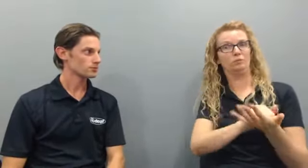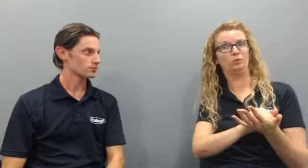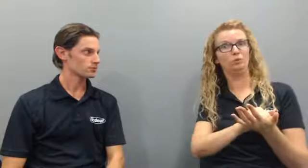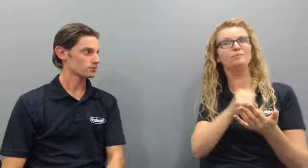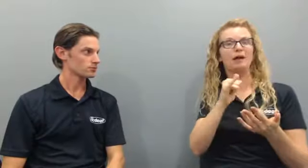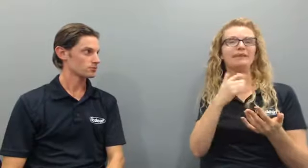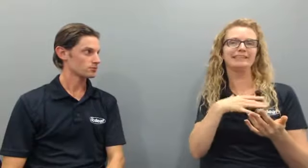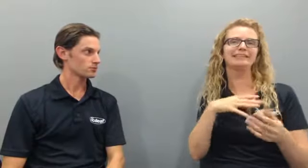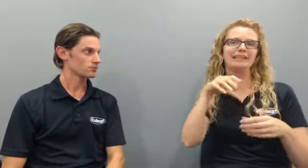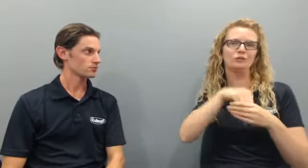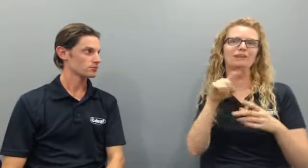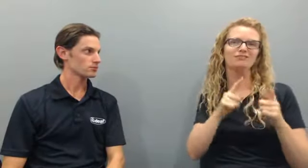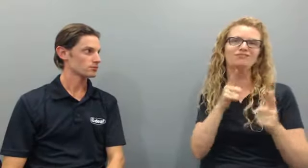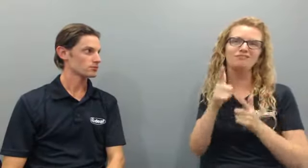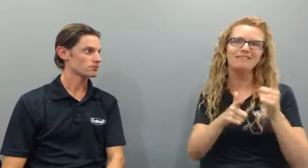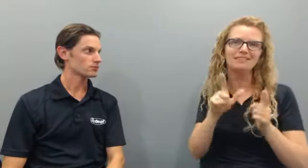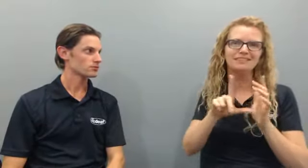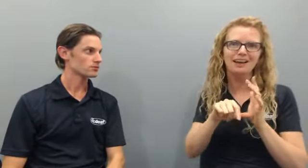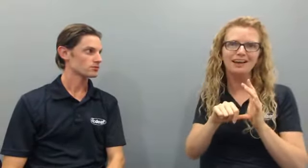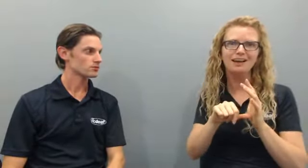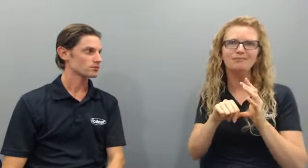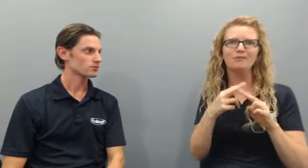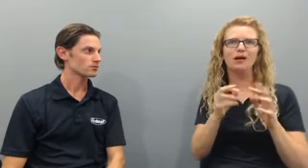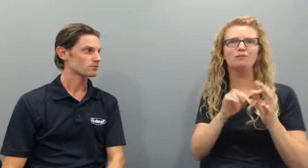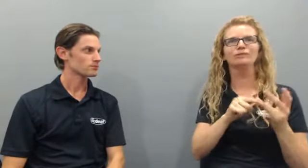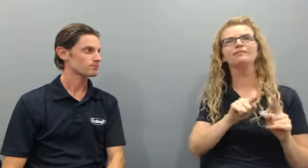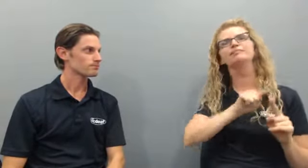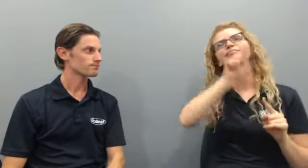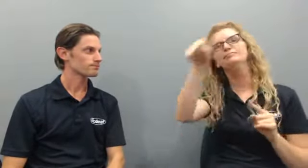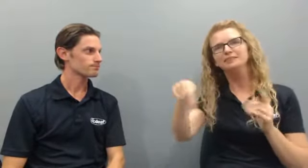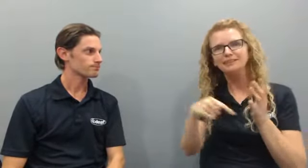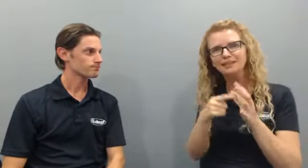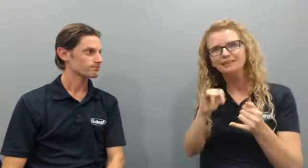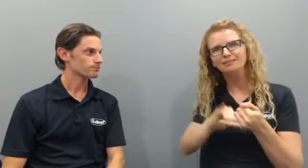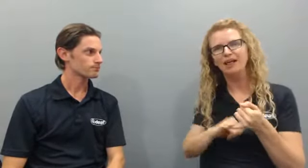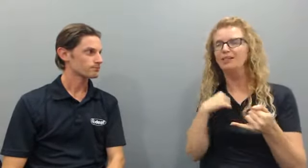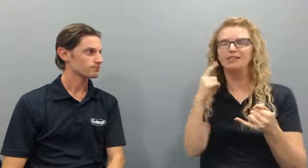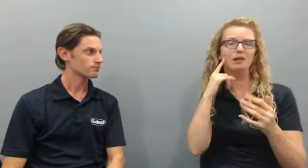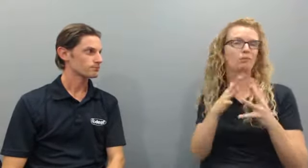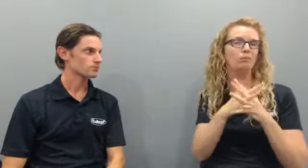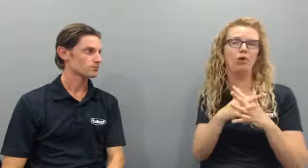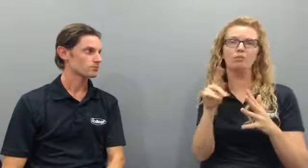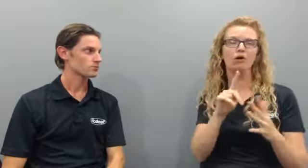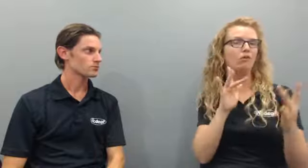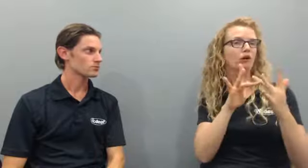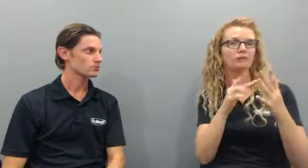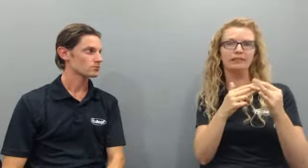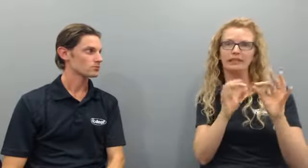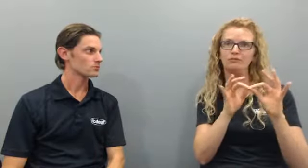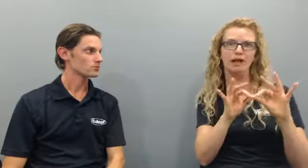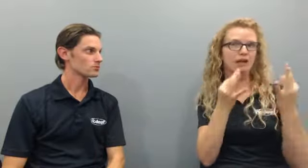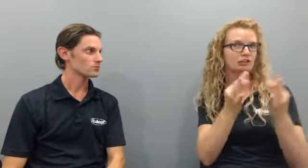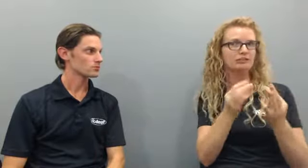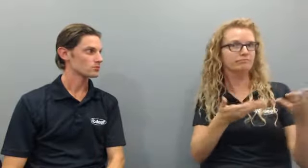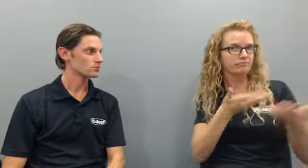to Tasmania. But if you do want that, you do have to consider the travel time that you will have to pay. The best thing to do would be to